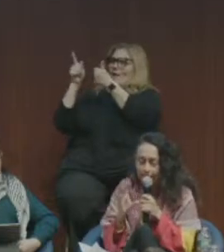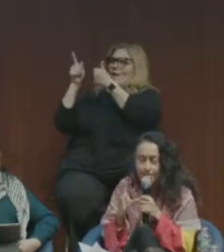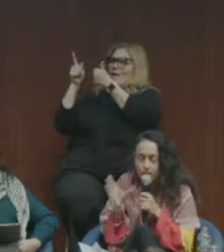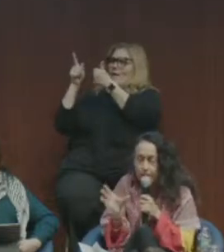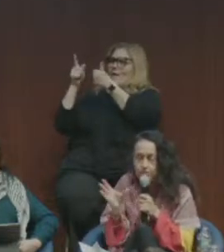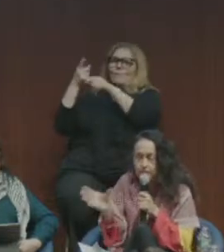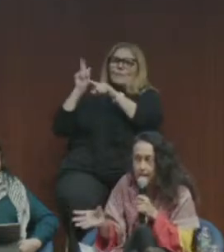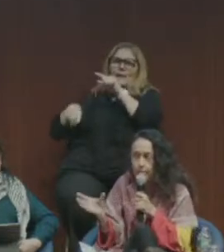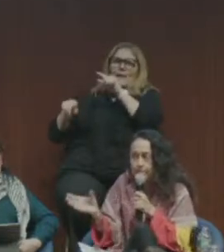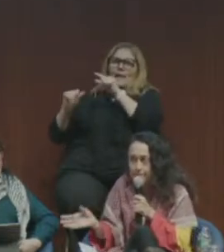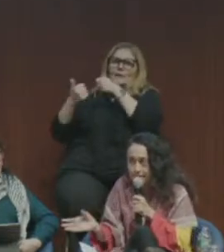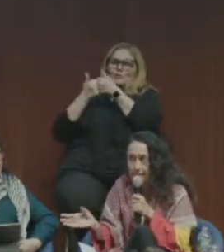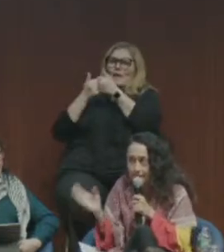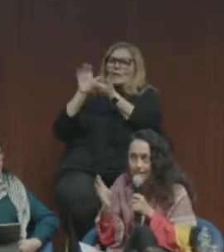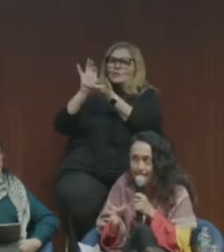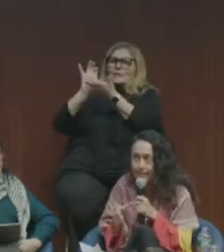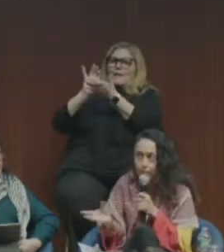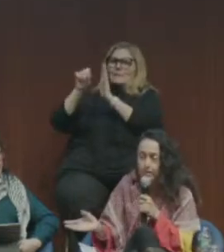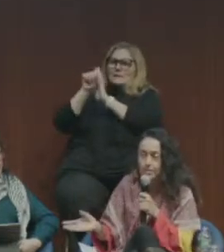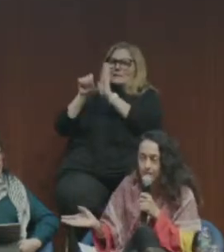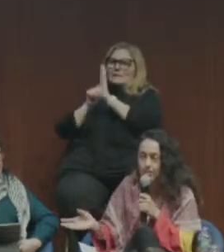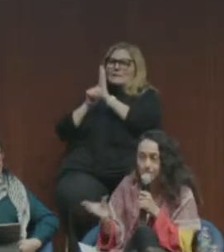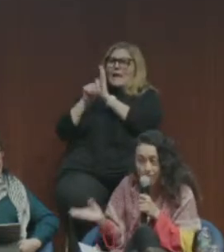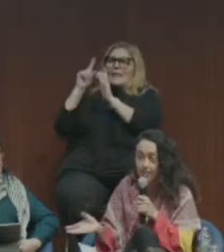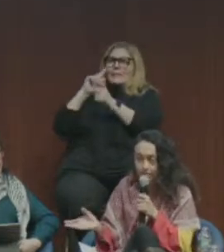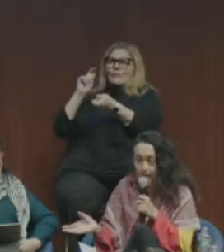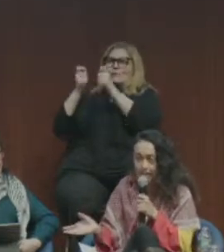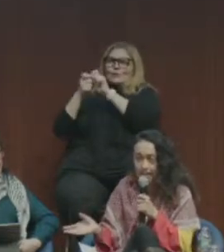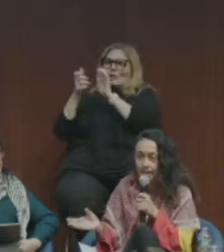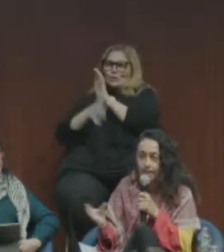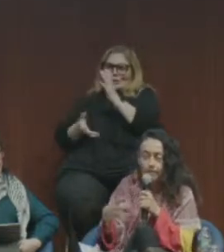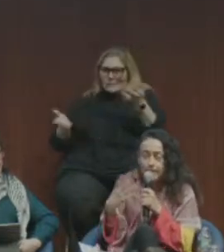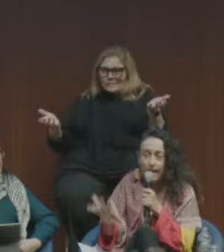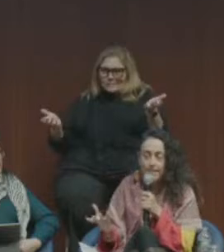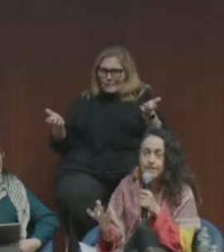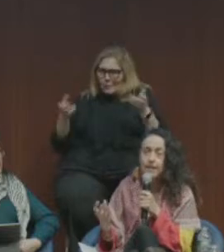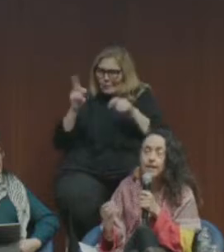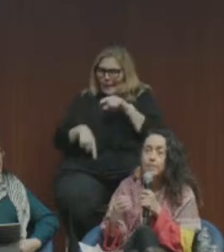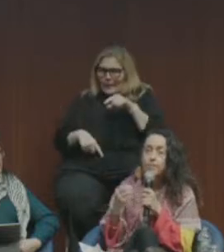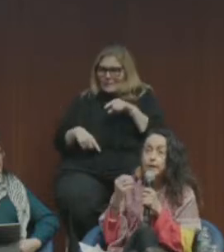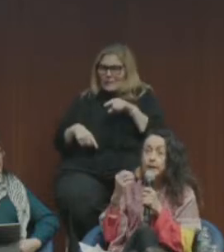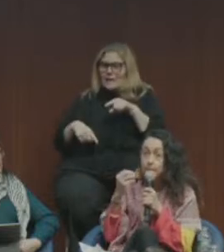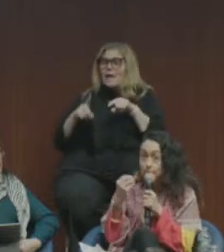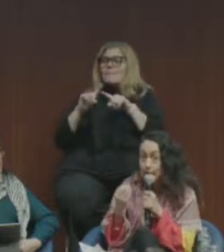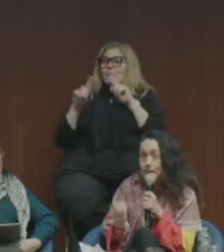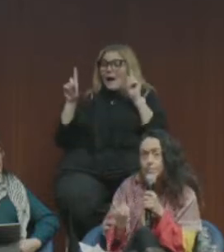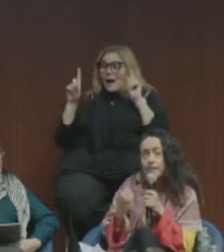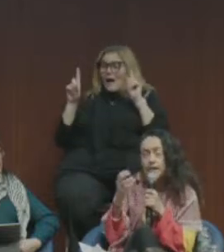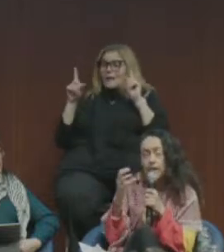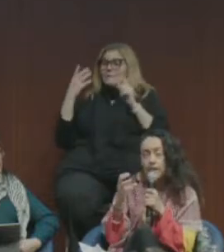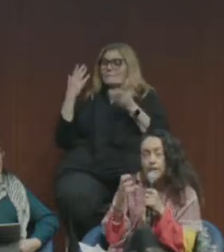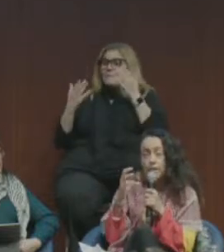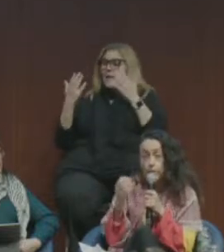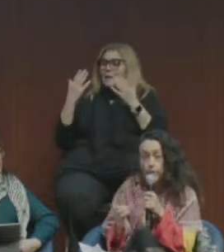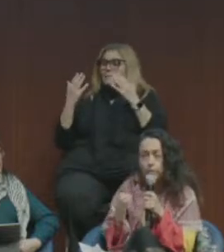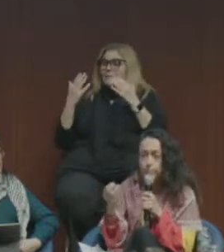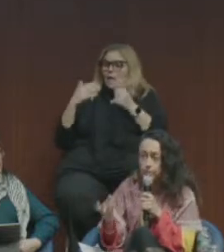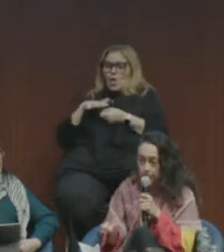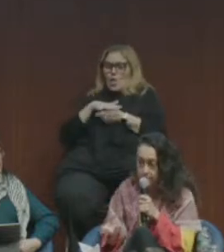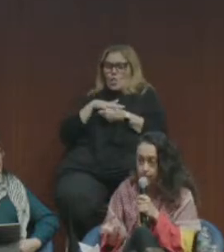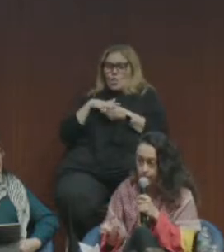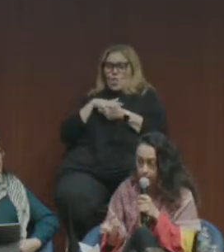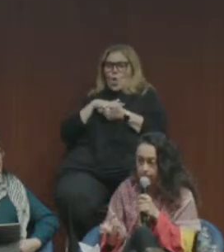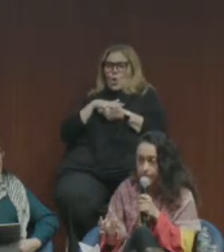we can't challenge the capitalist state and think that we're going to change shit, right? We can't. But maybe on a local